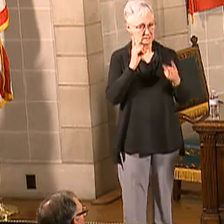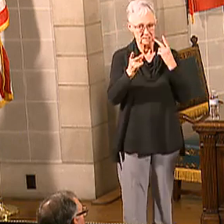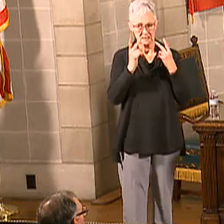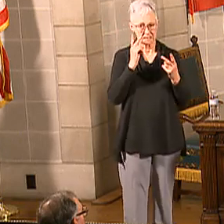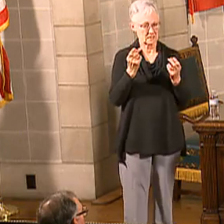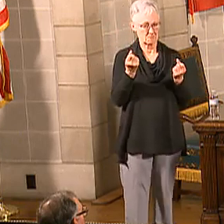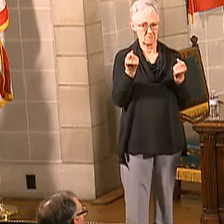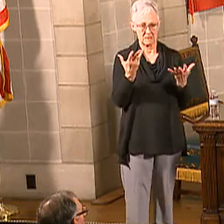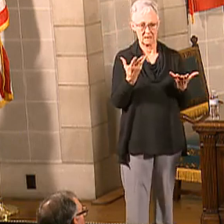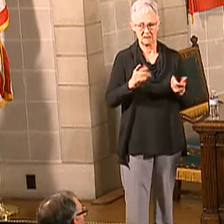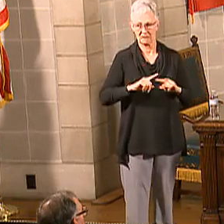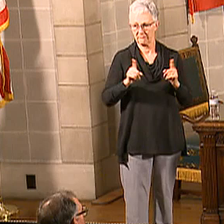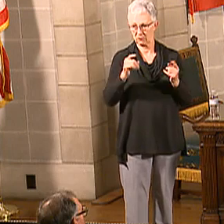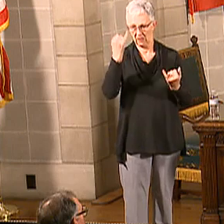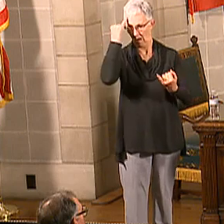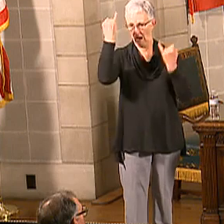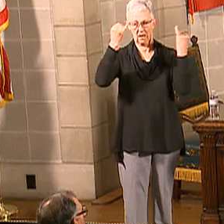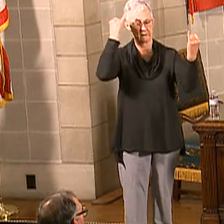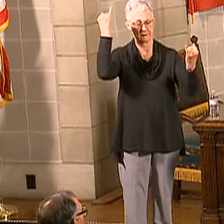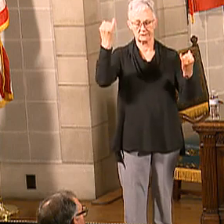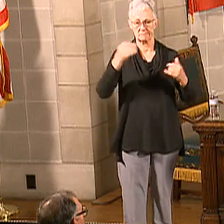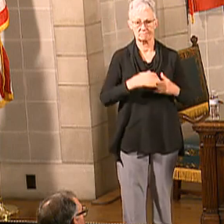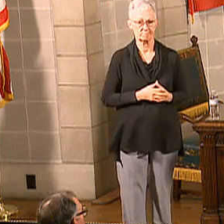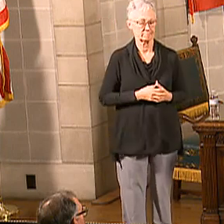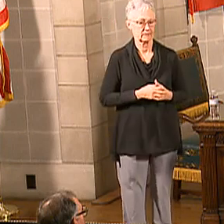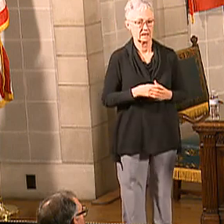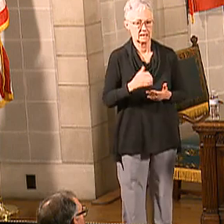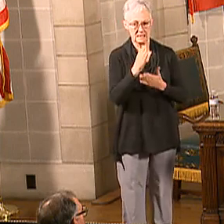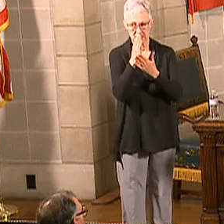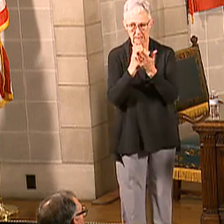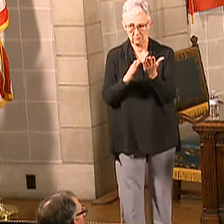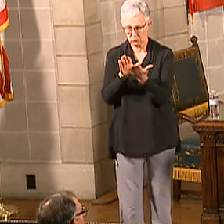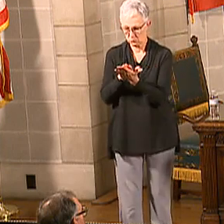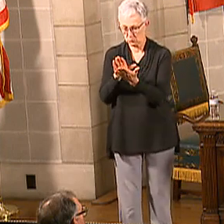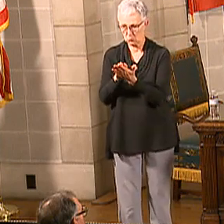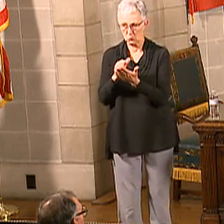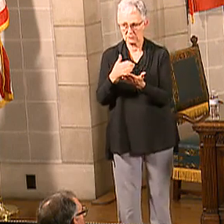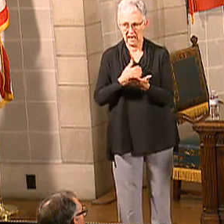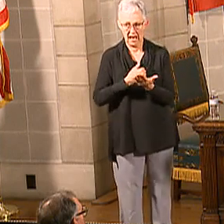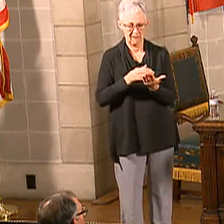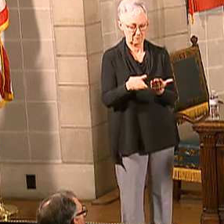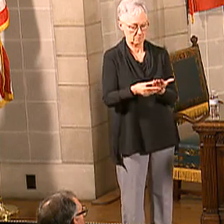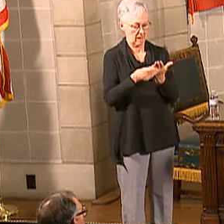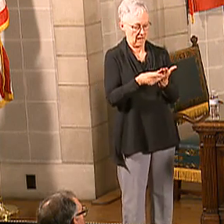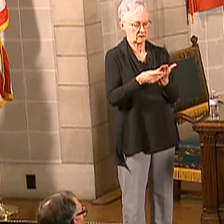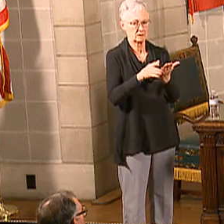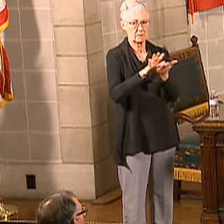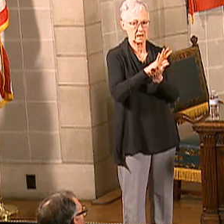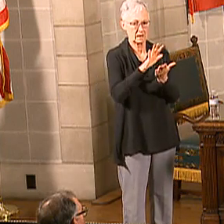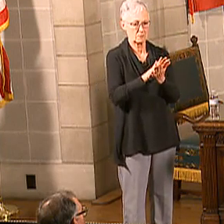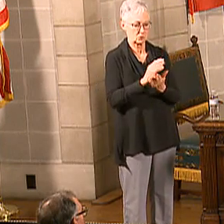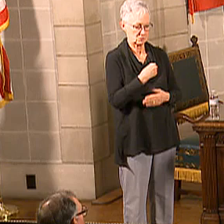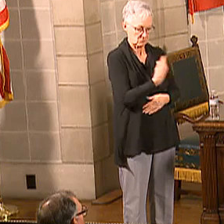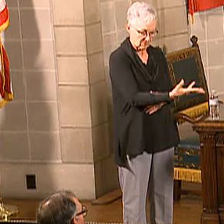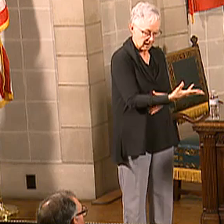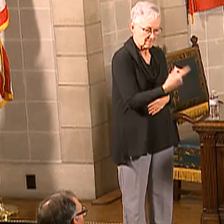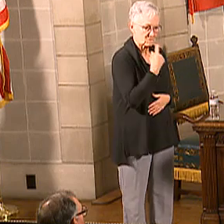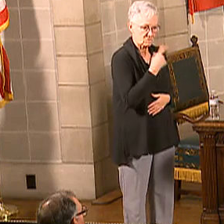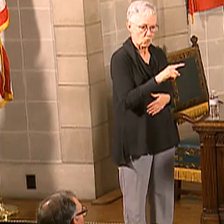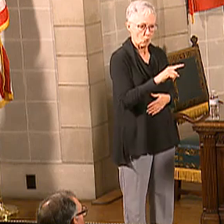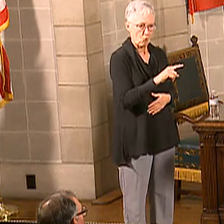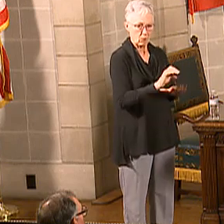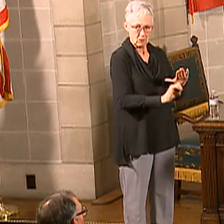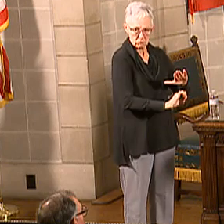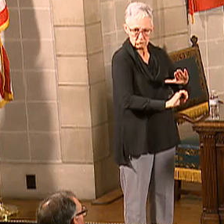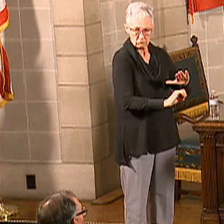could see from a strategy of providing packets for elementary students and even middle school students, especially students